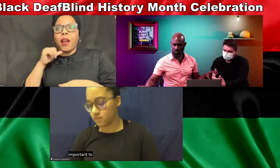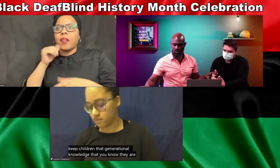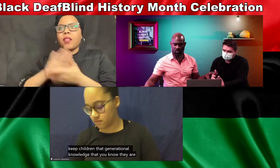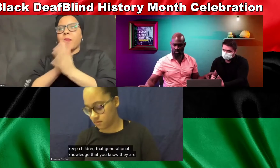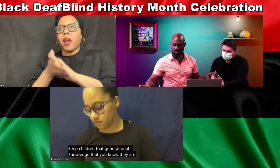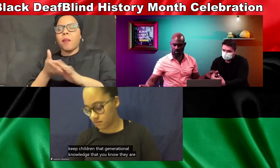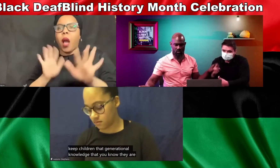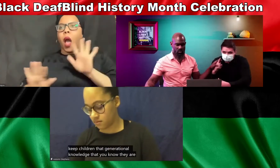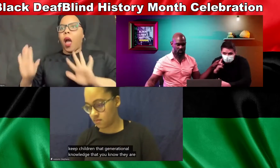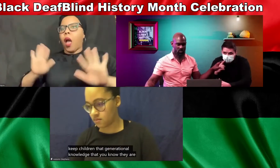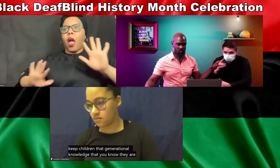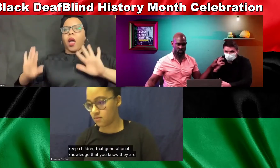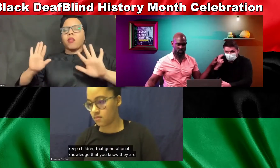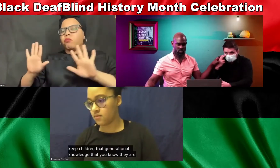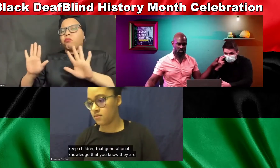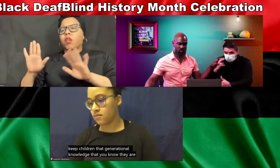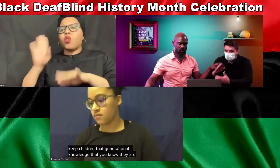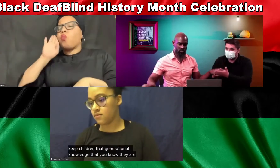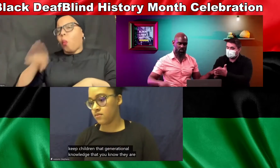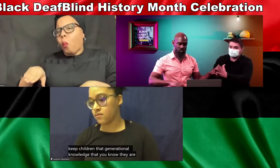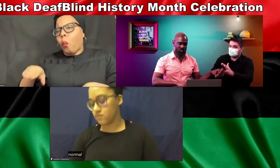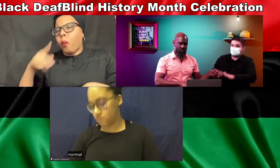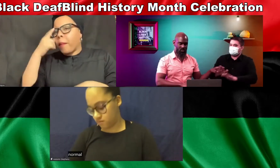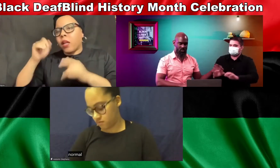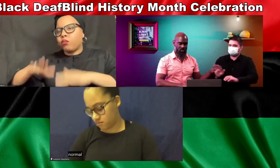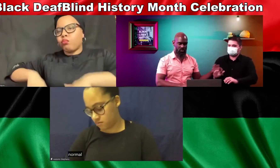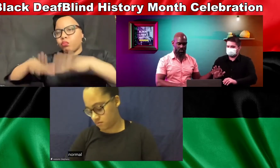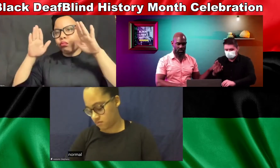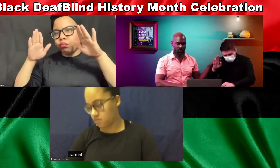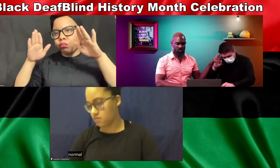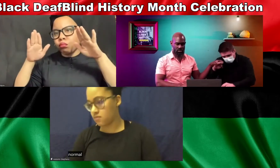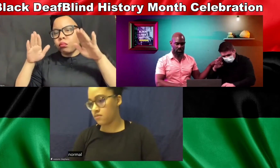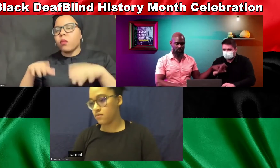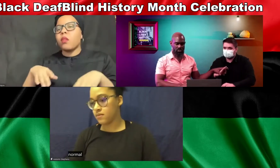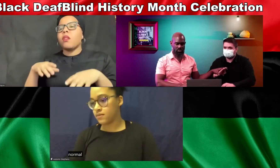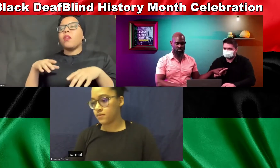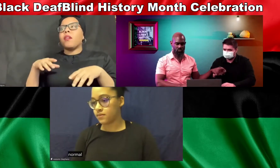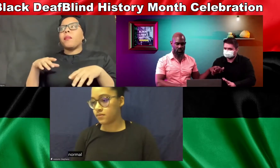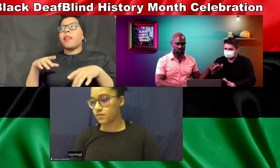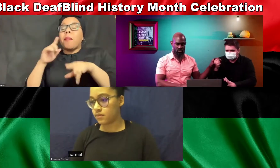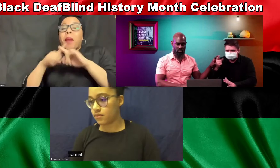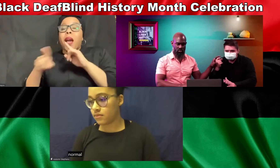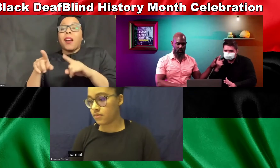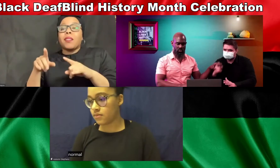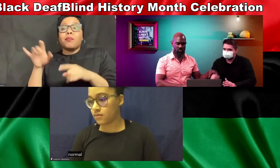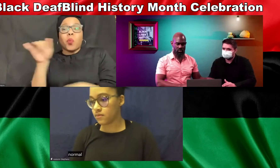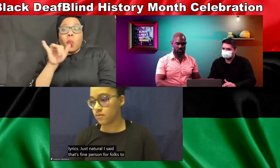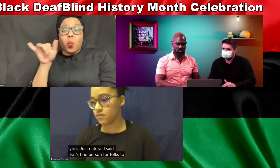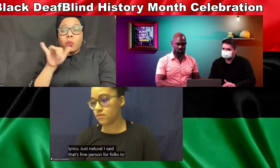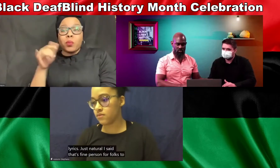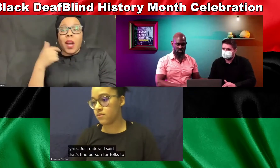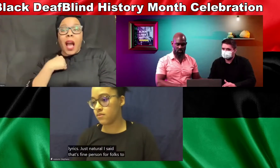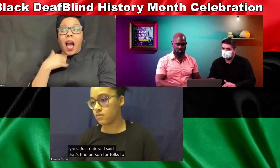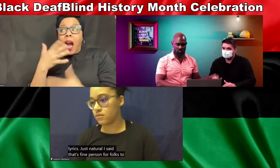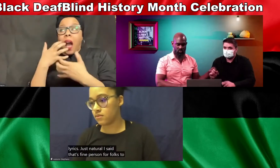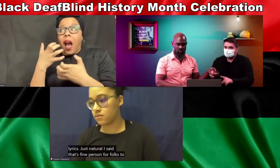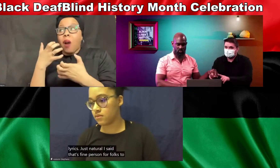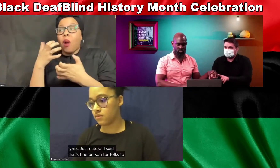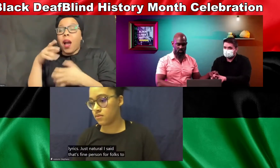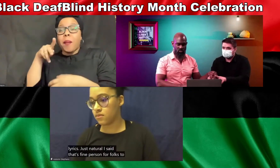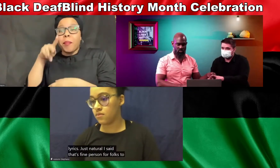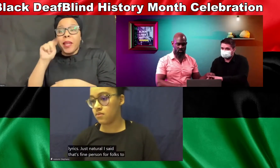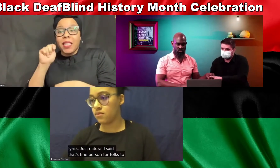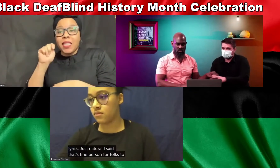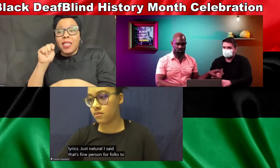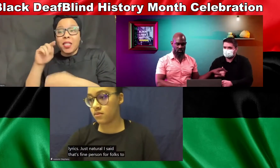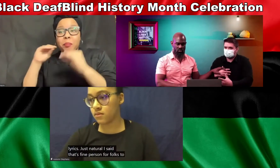is natural as a deafblind person, for folks to, have that sense of identity growing up. And